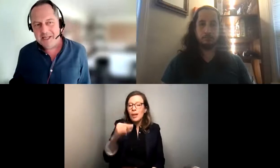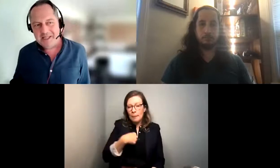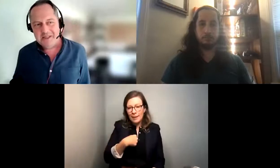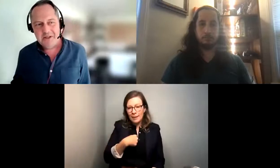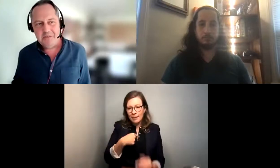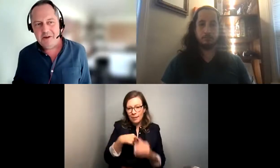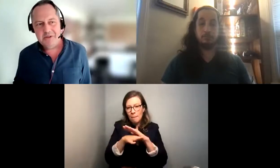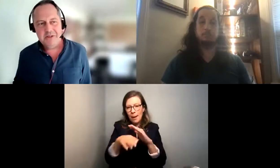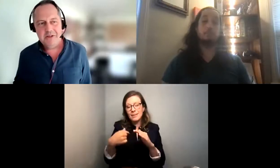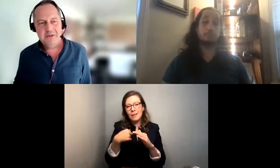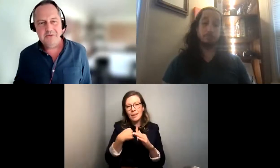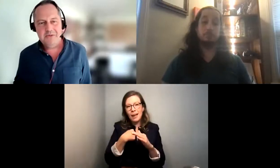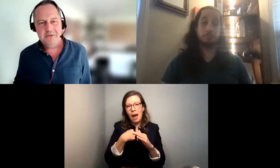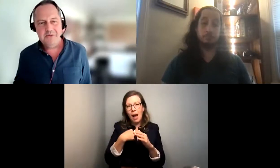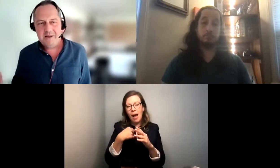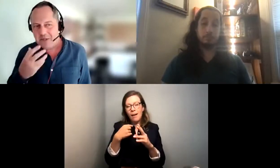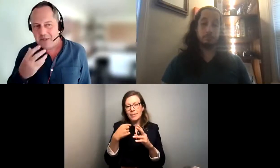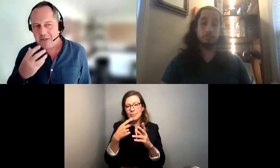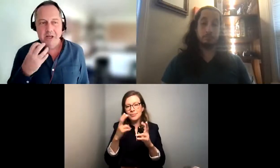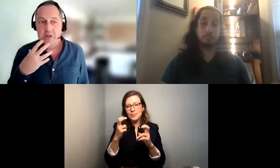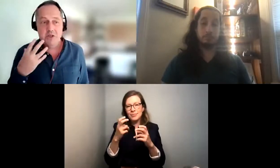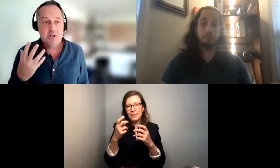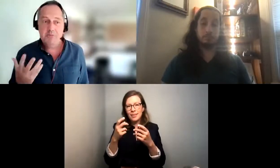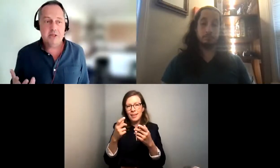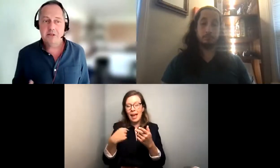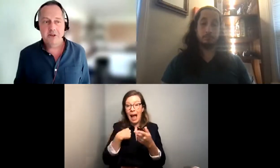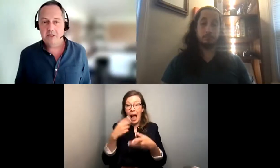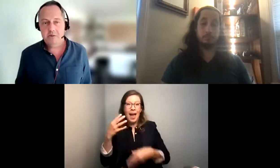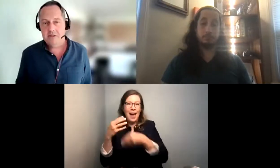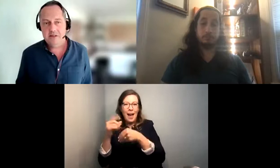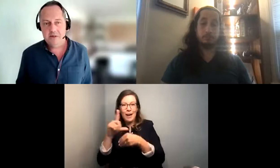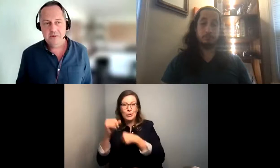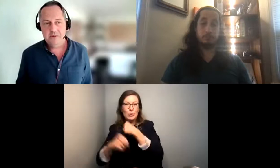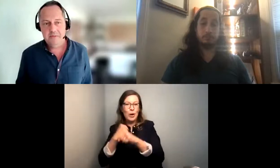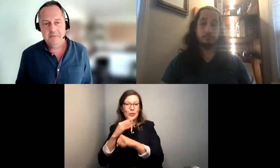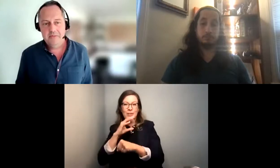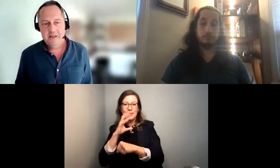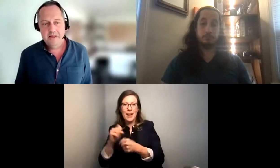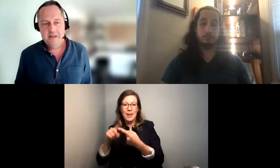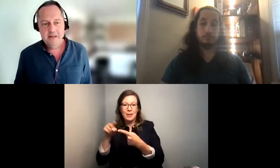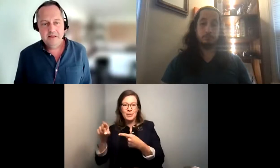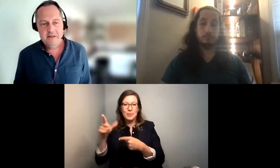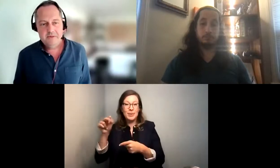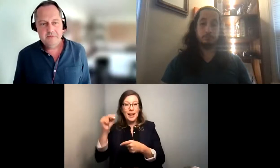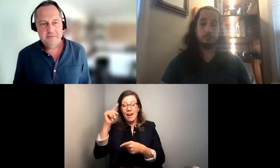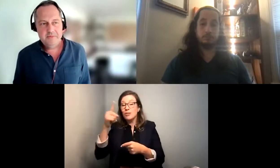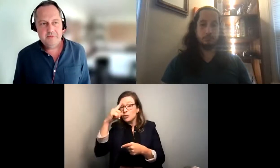20 years on the appearance of the GAN because of the facial expressions that I pull.